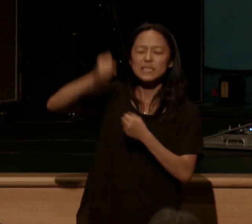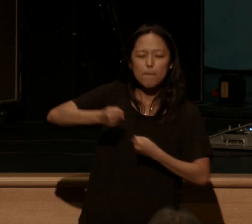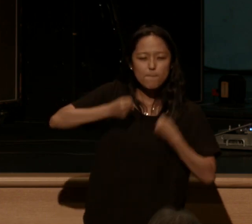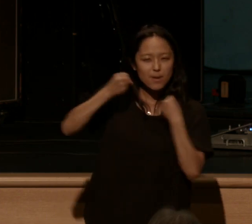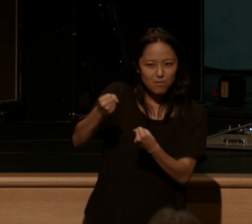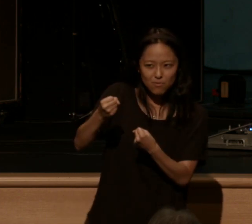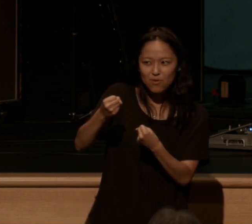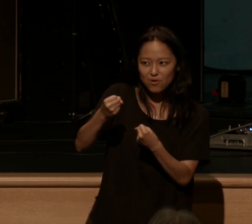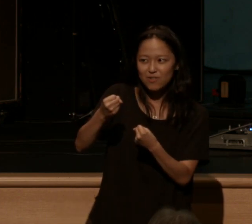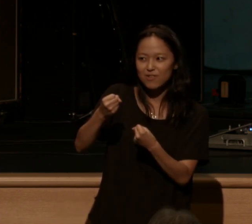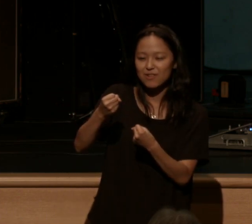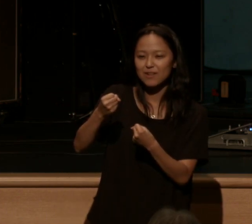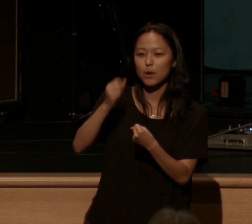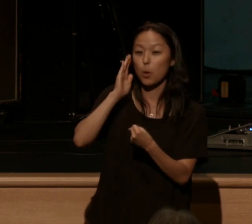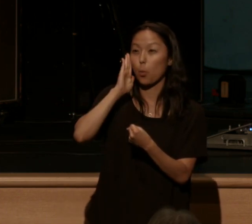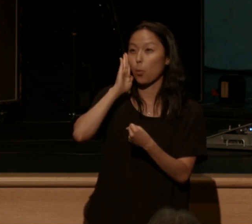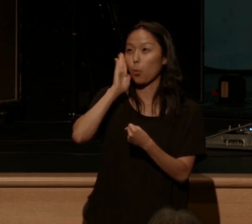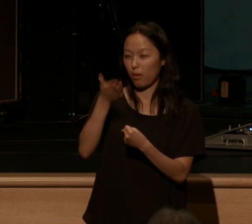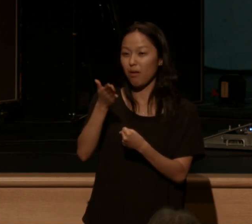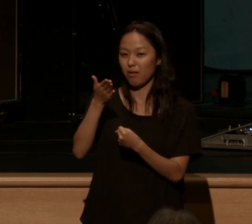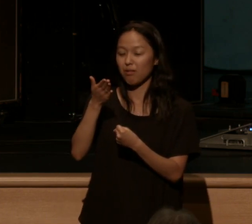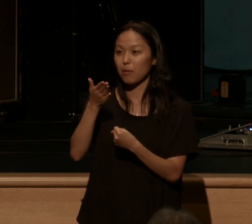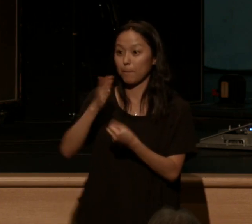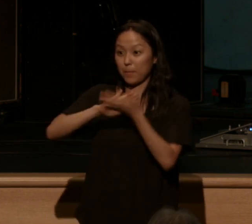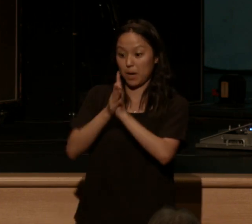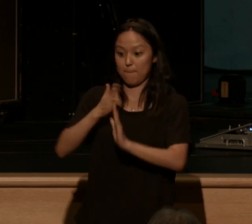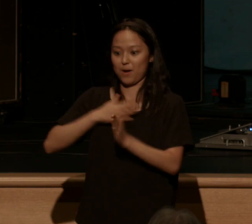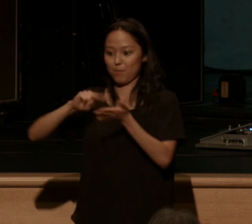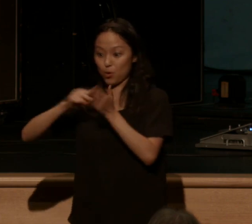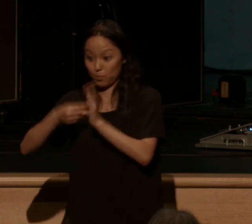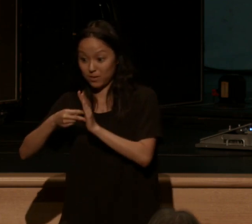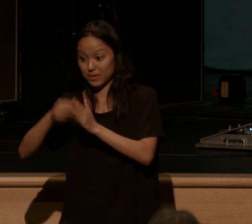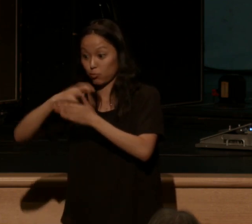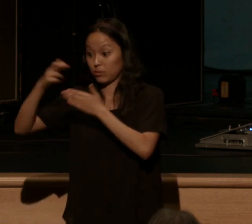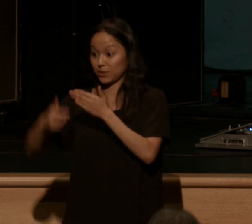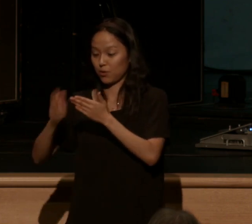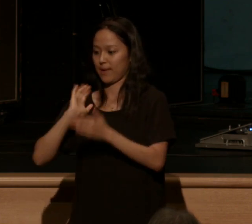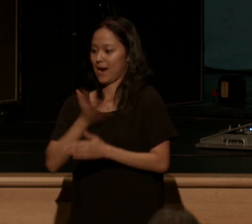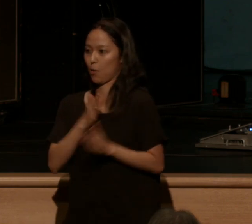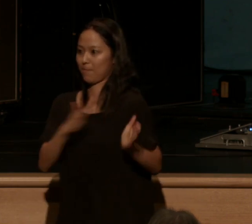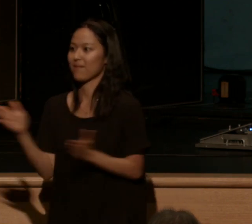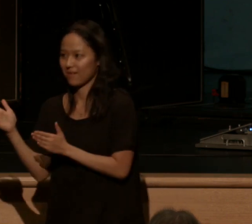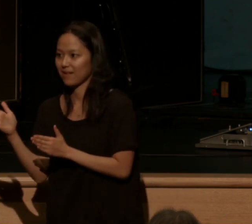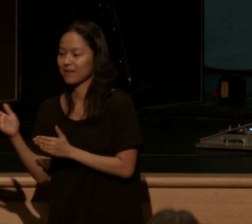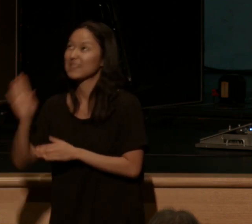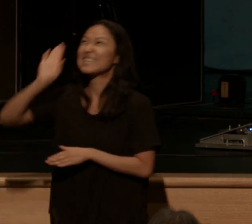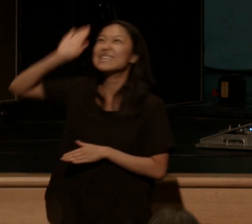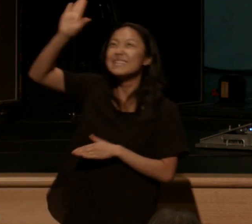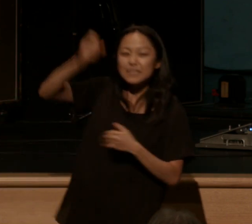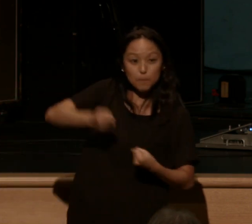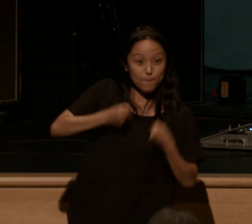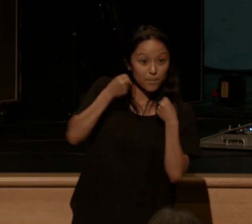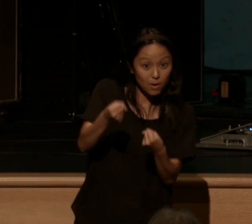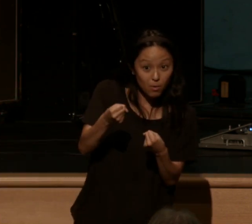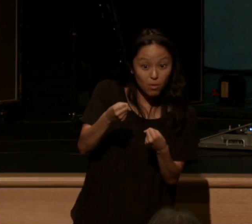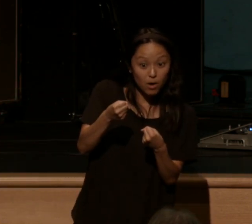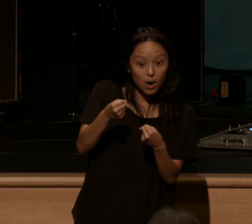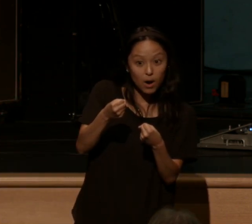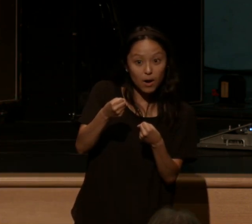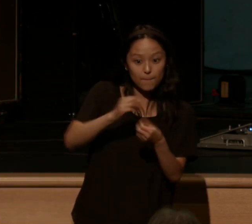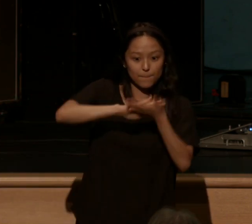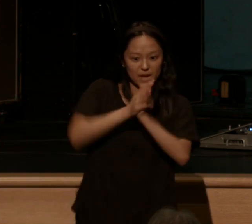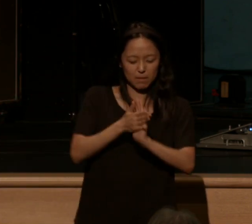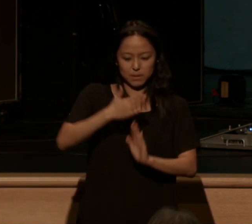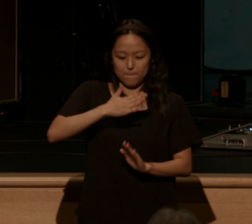power will be my purpose and then results in our plan, okay? His power will be